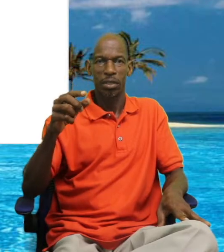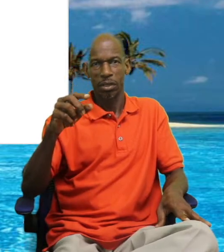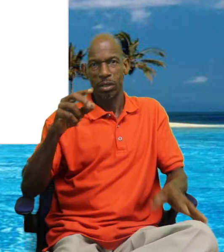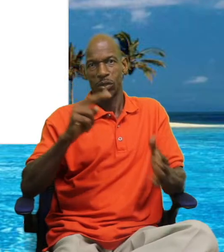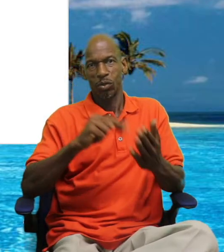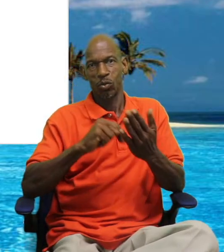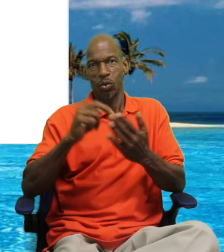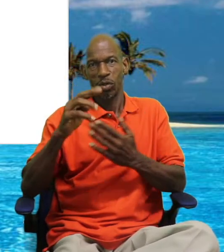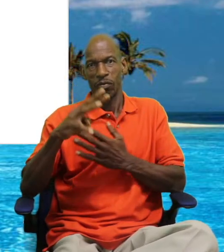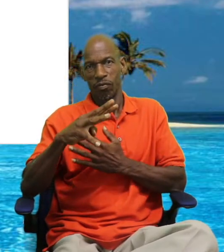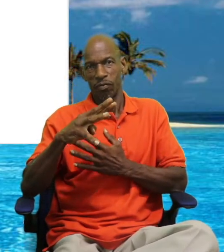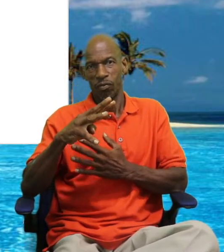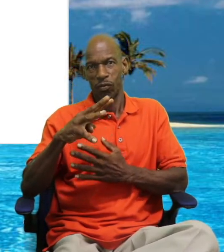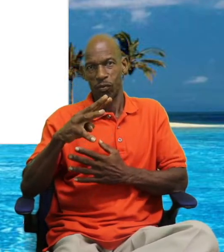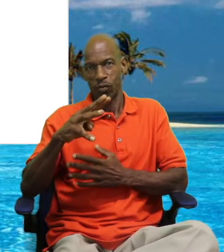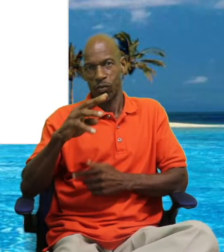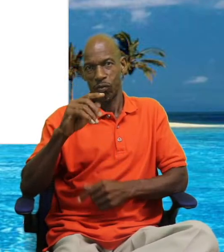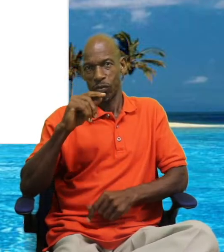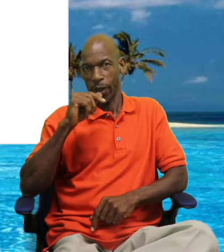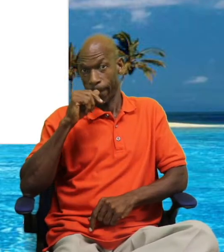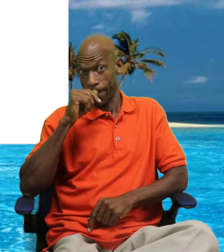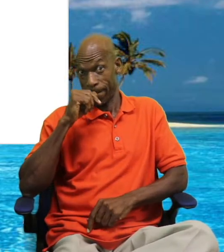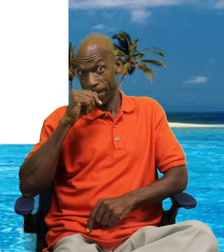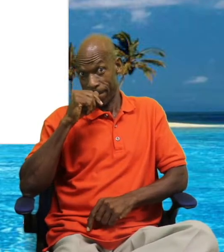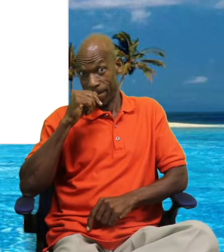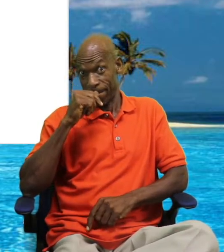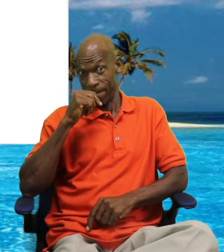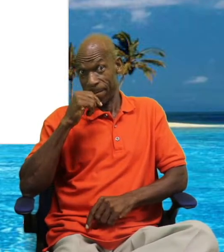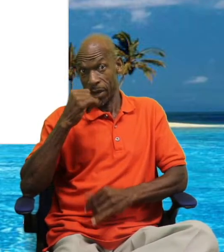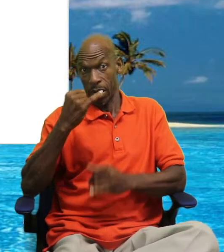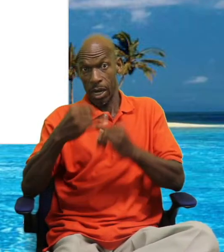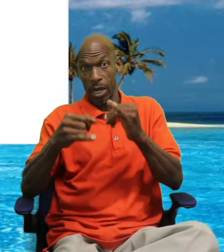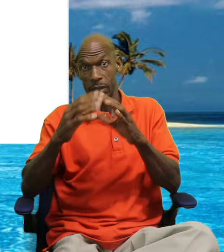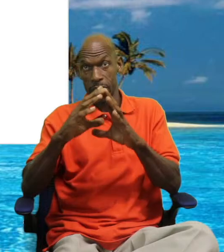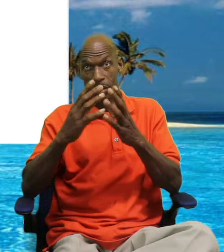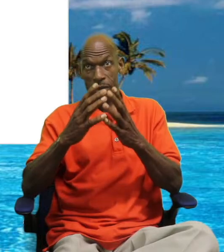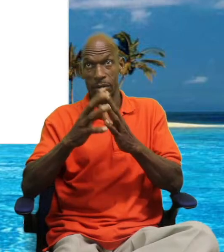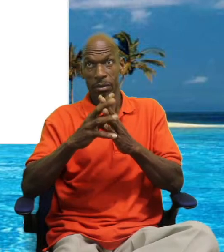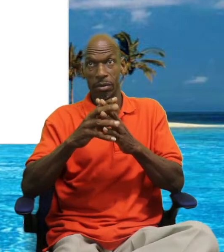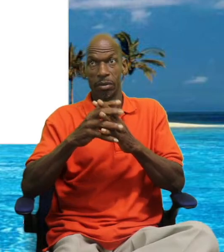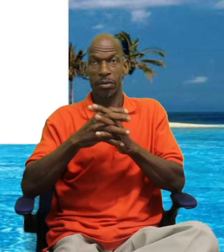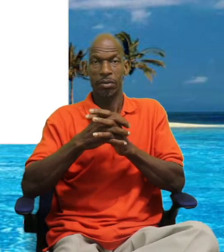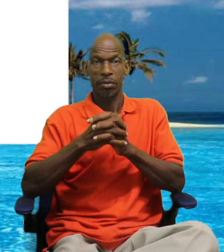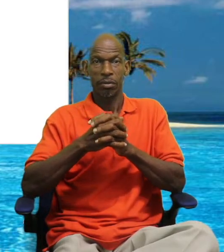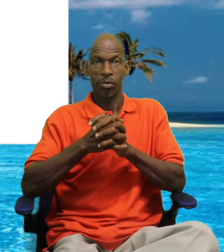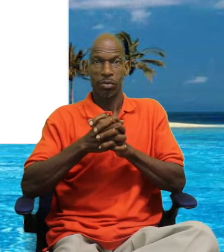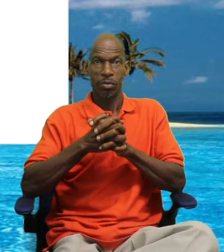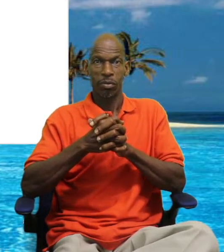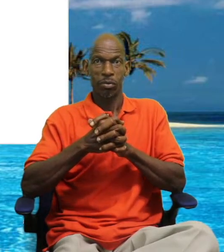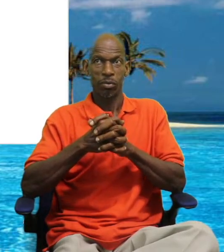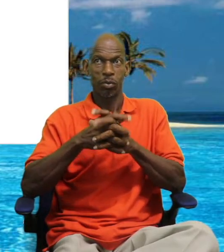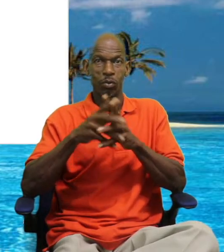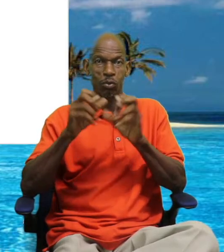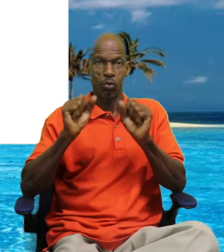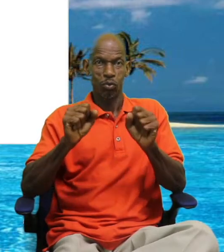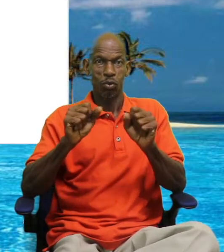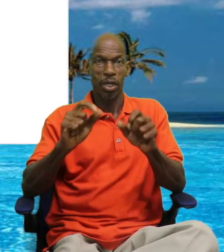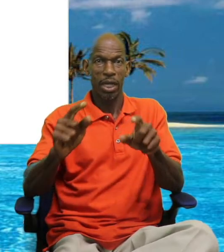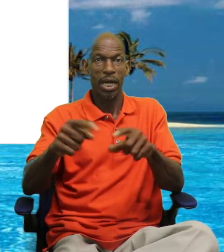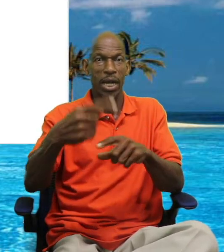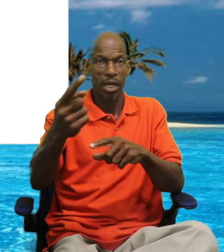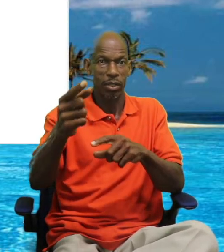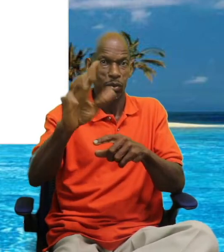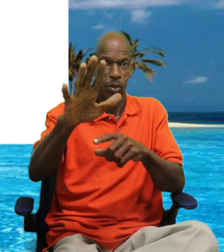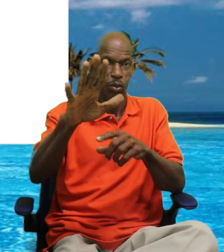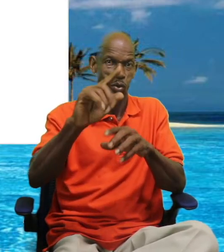the last Wednesday in November, and that is our last class. So next week, Wednesday, you are coming to get your